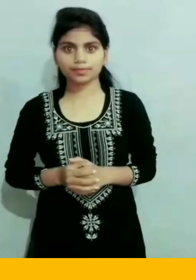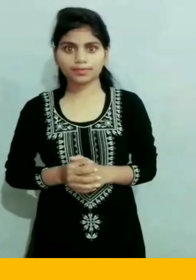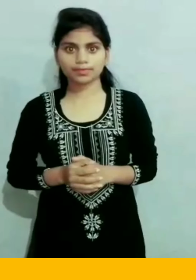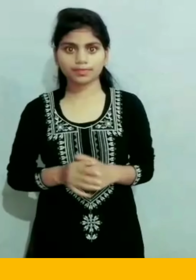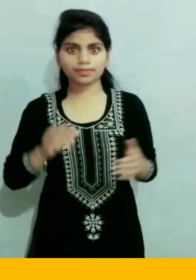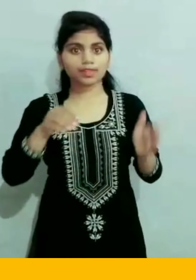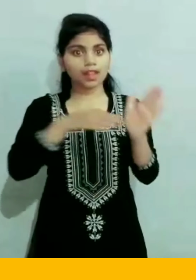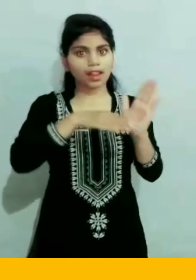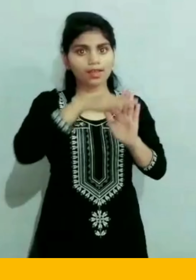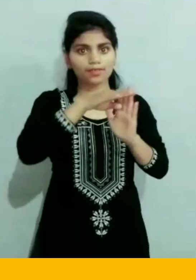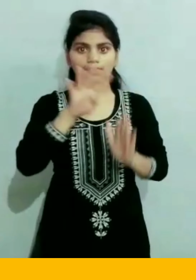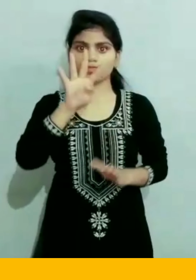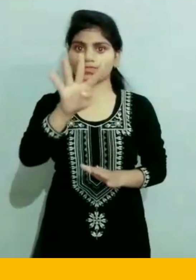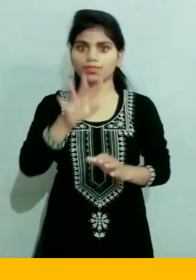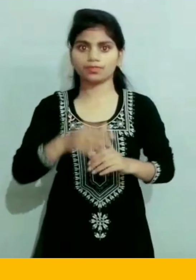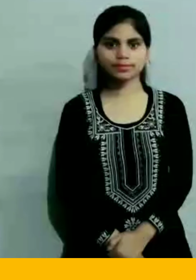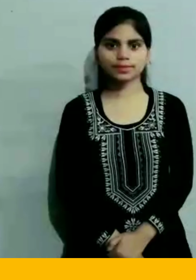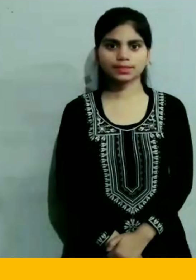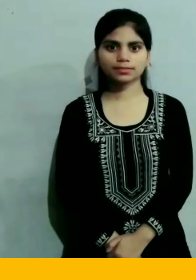4.